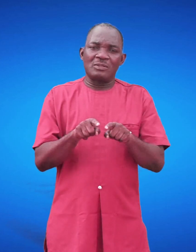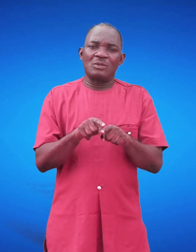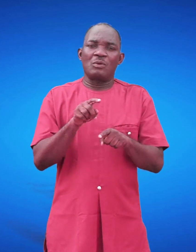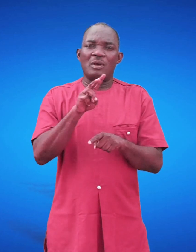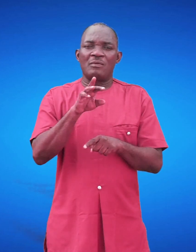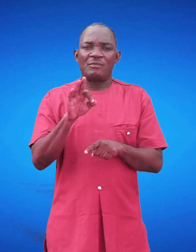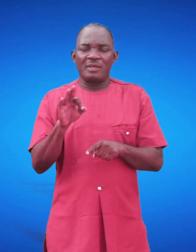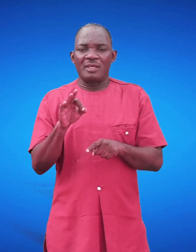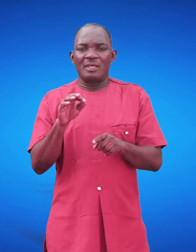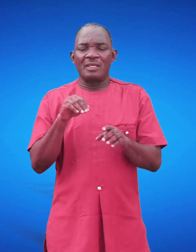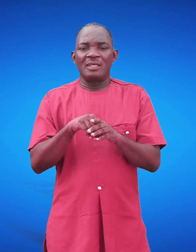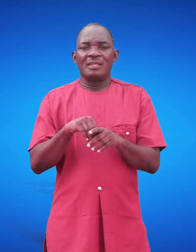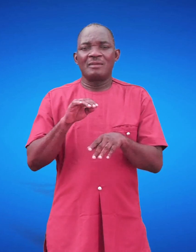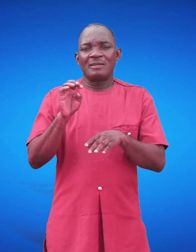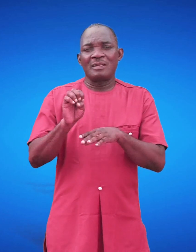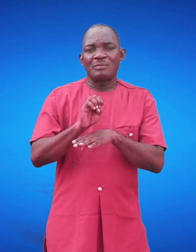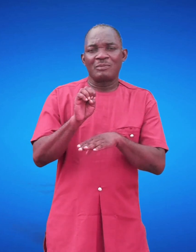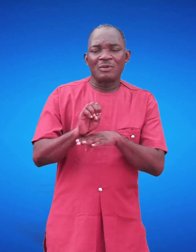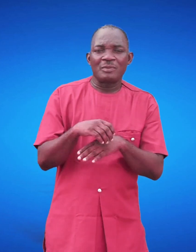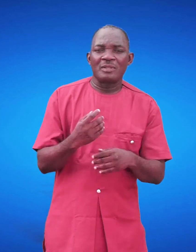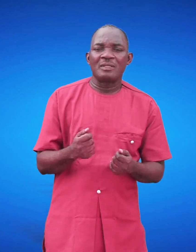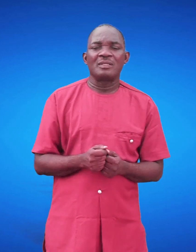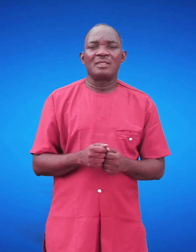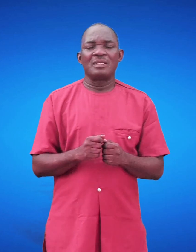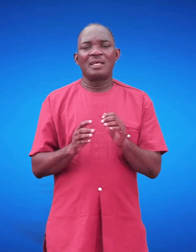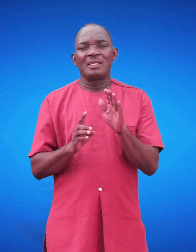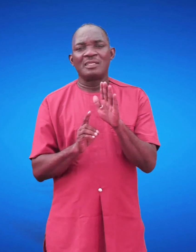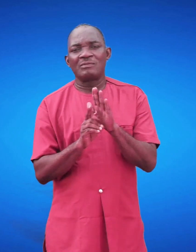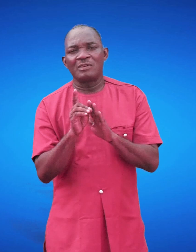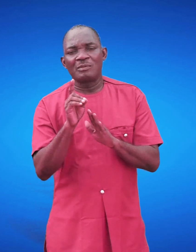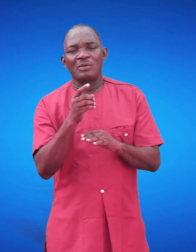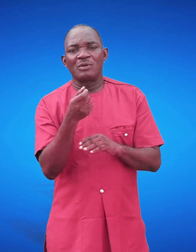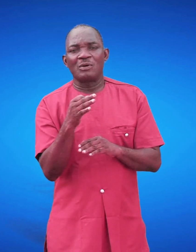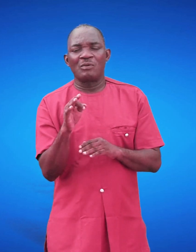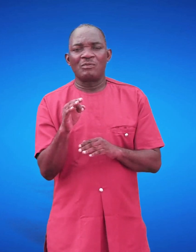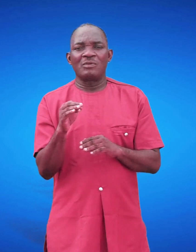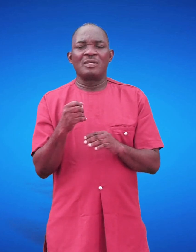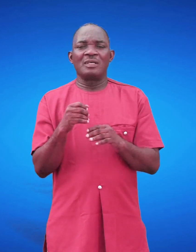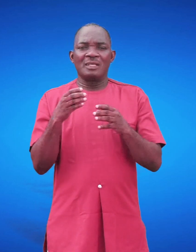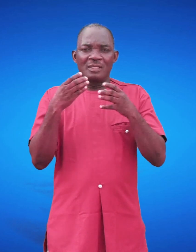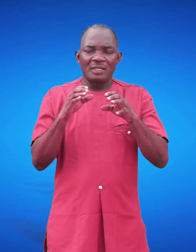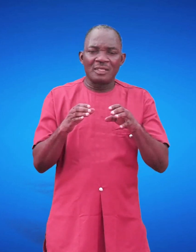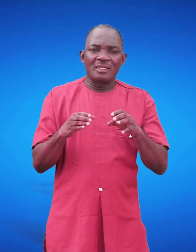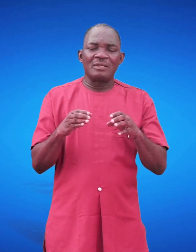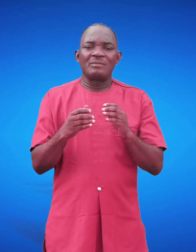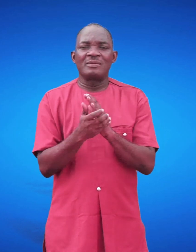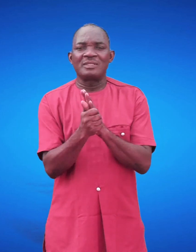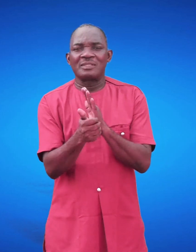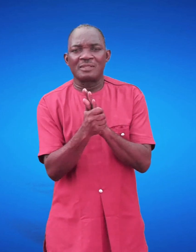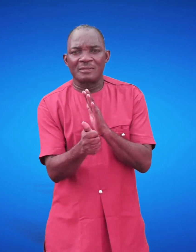in employment, development of creative potential,